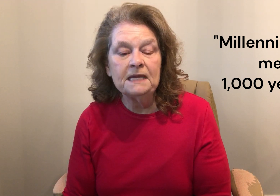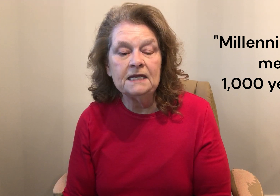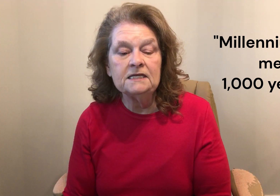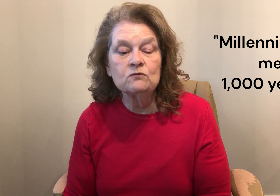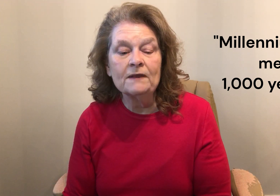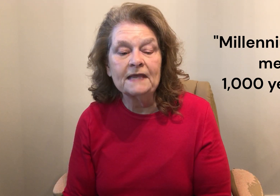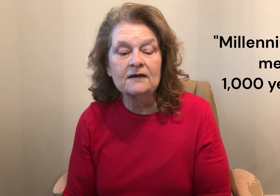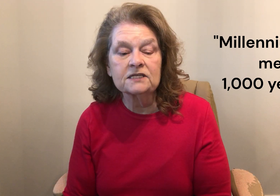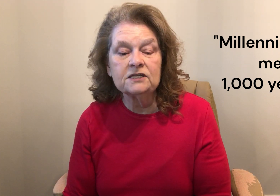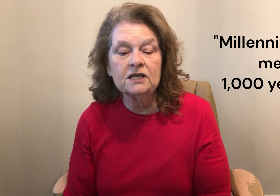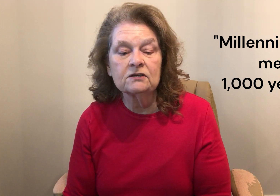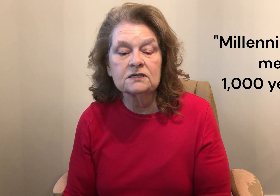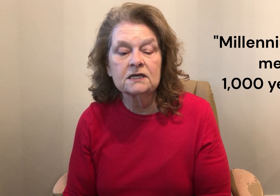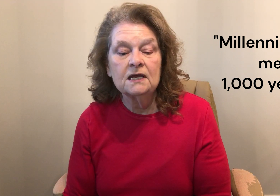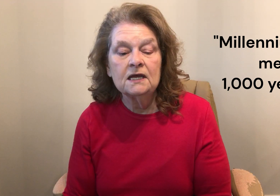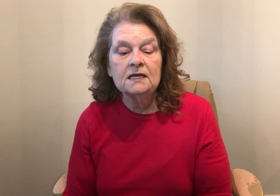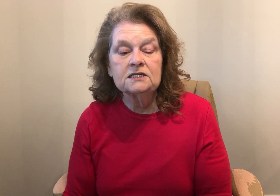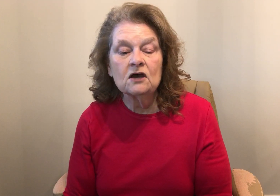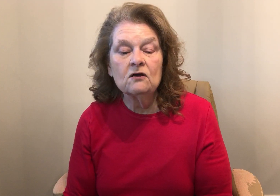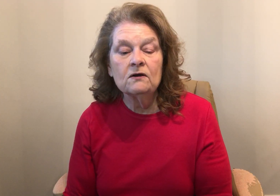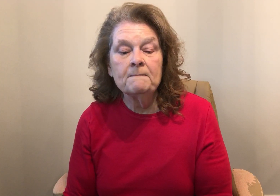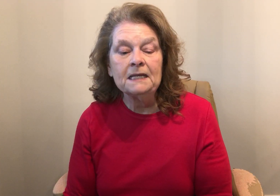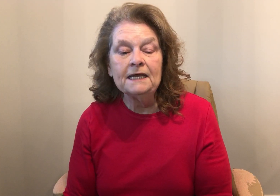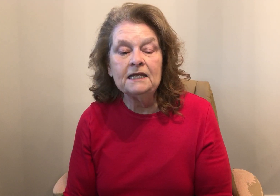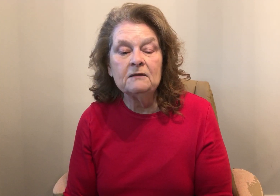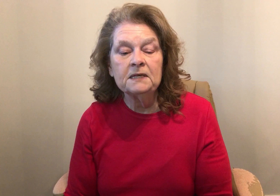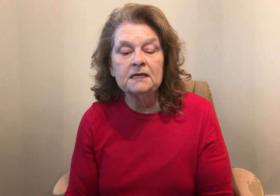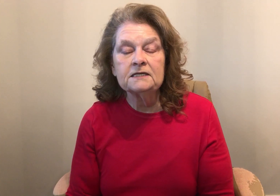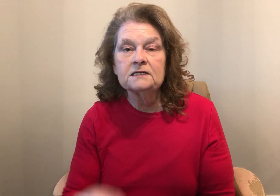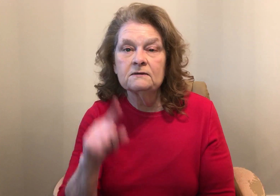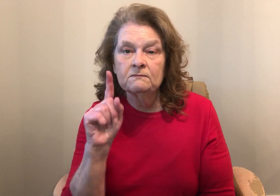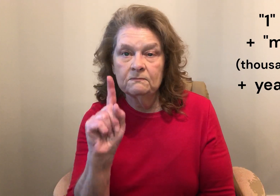means 1,000 years. So millennium is